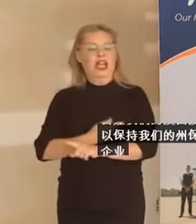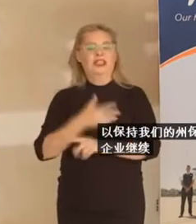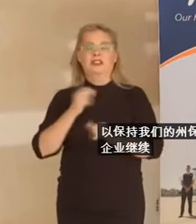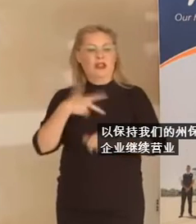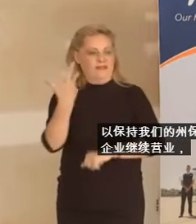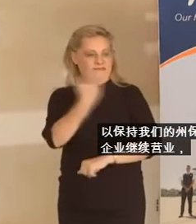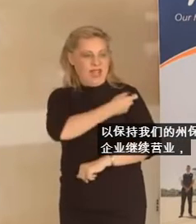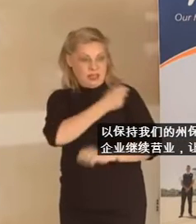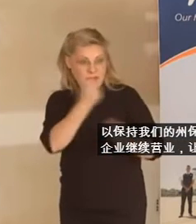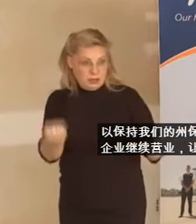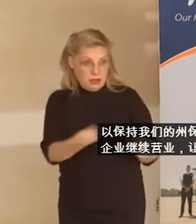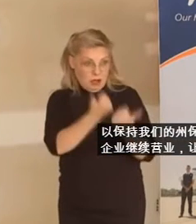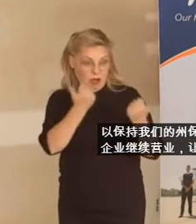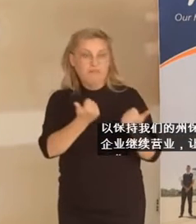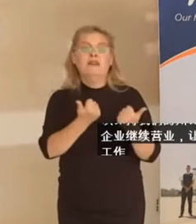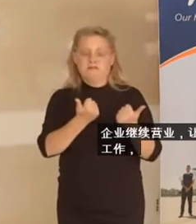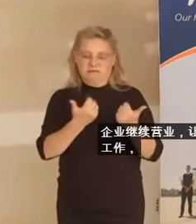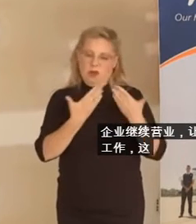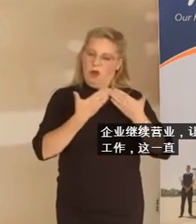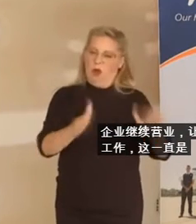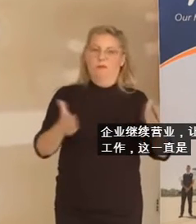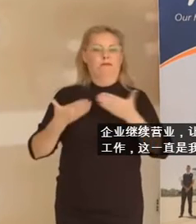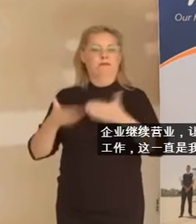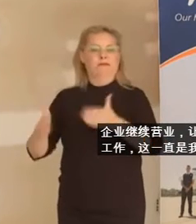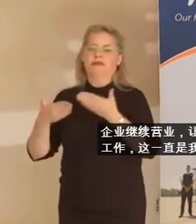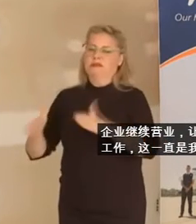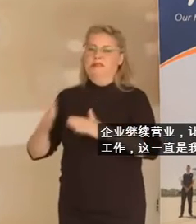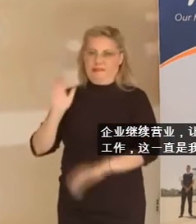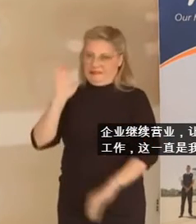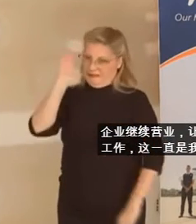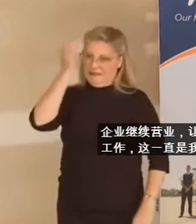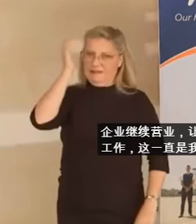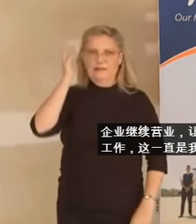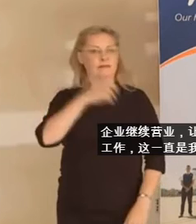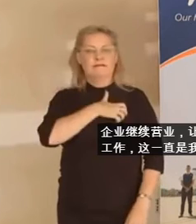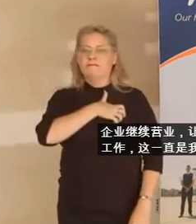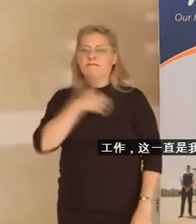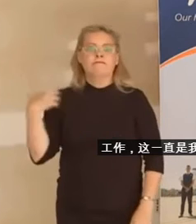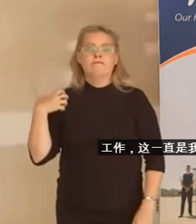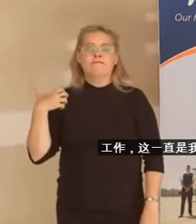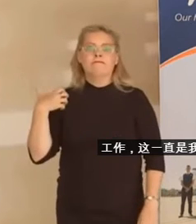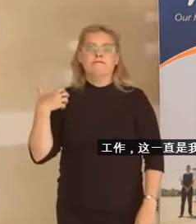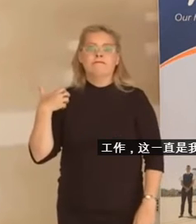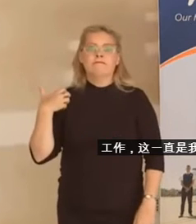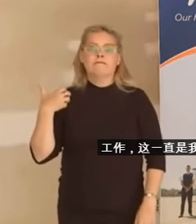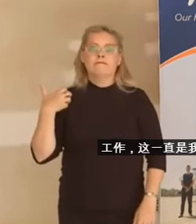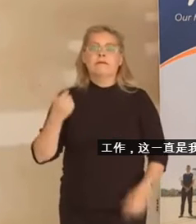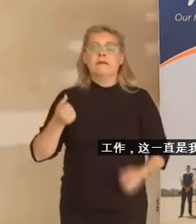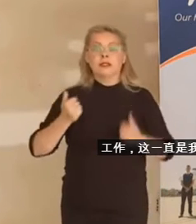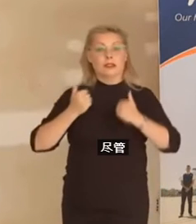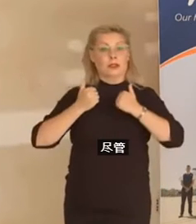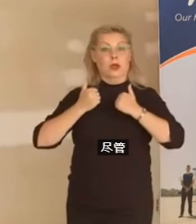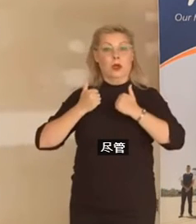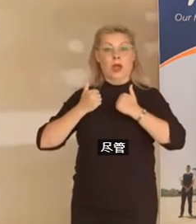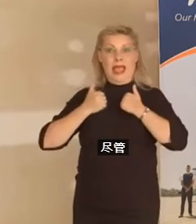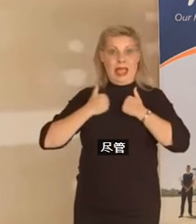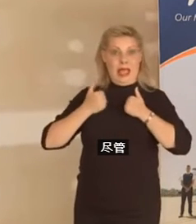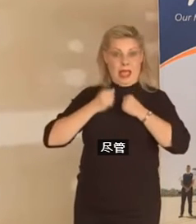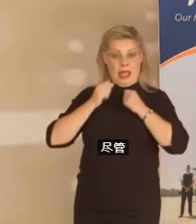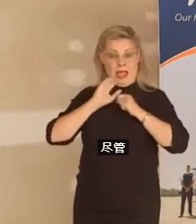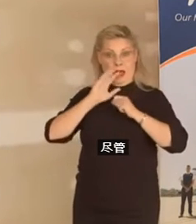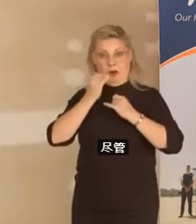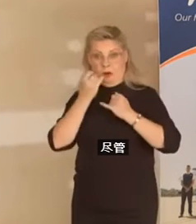to keep businesses in business and keep people in work. That has been our focus over the course of this period of time. Despite